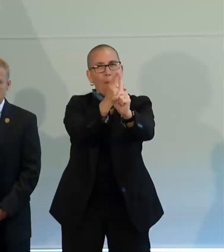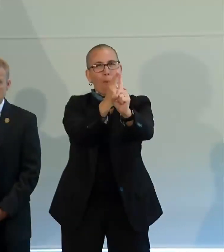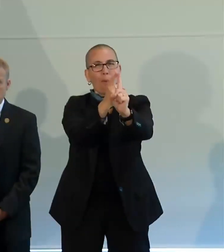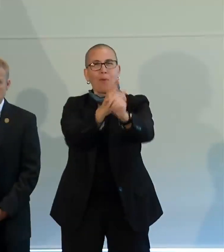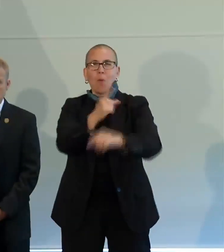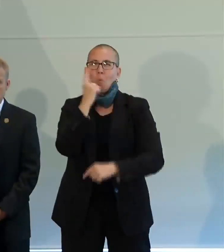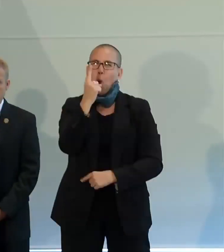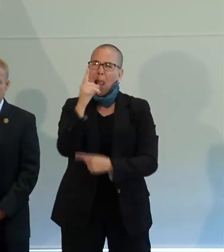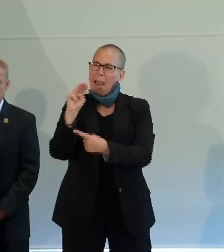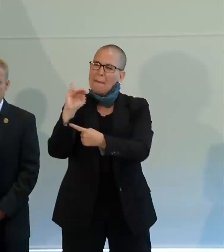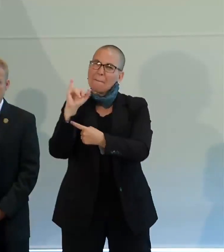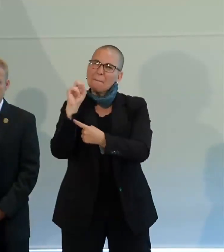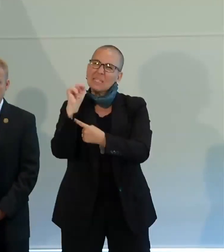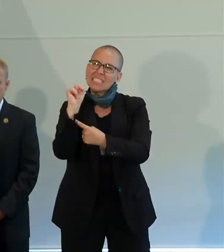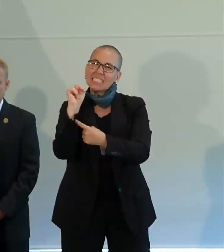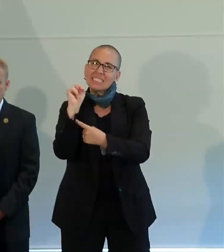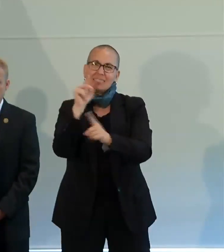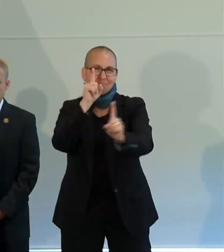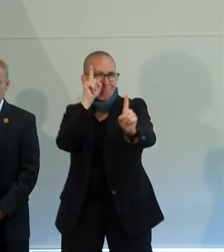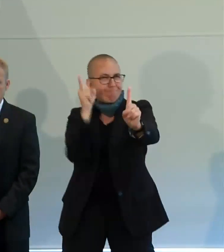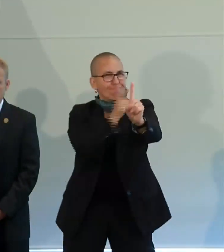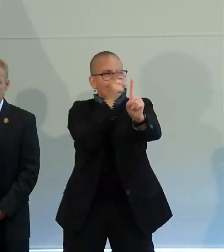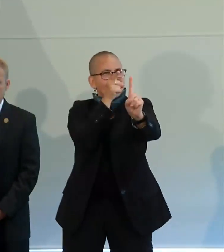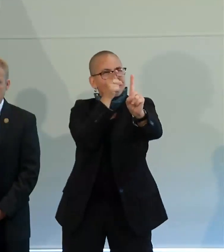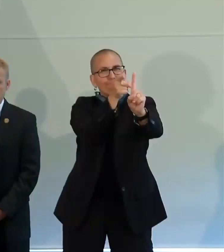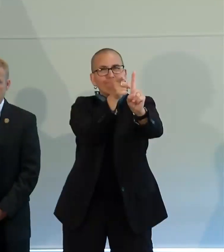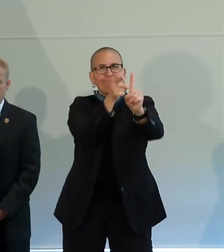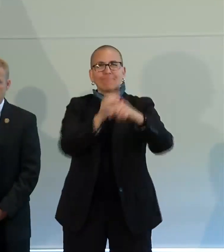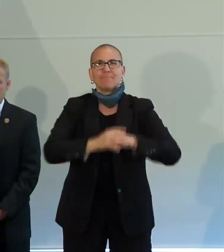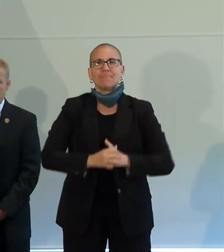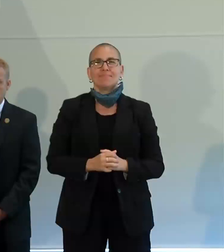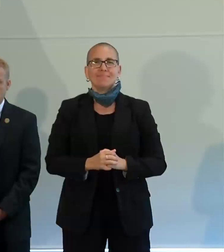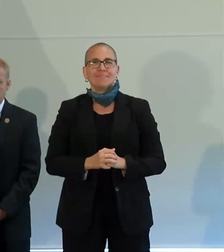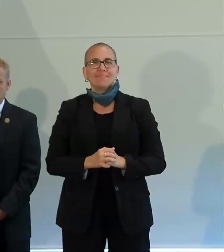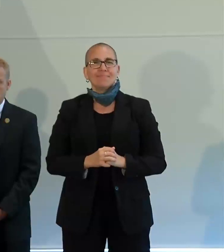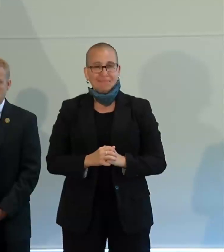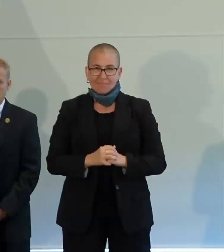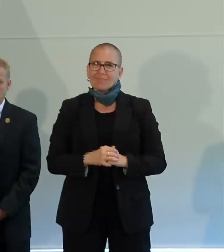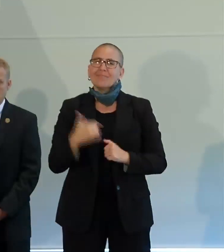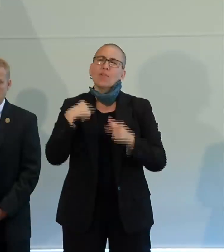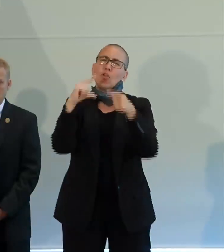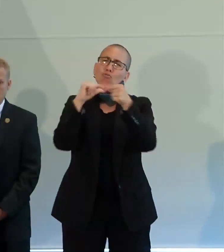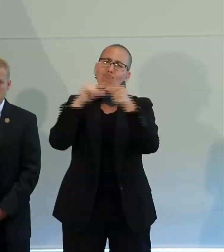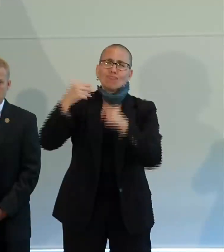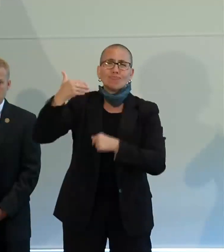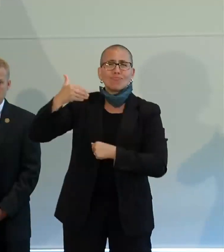As I said earlier, I think Mr. Floyd's family, I think, and I can speak for